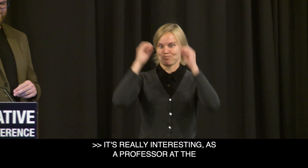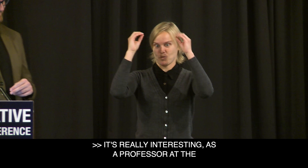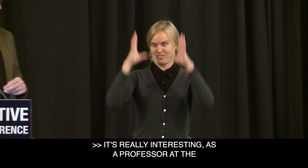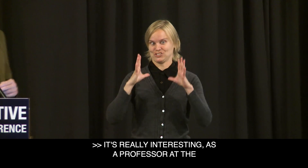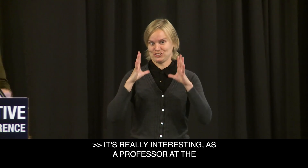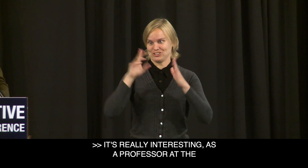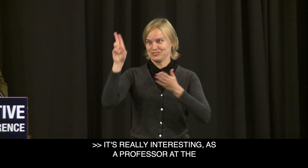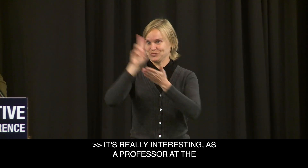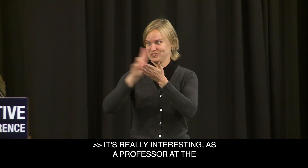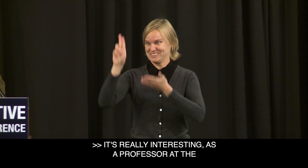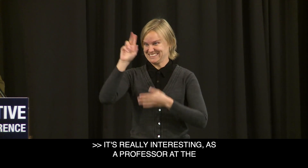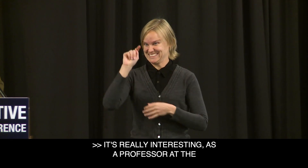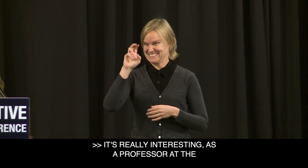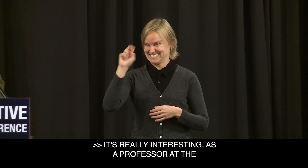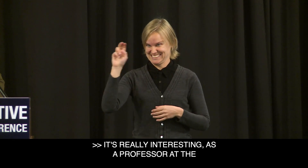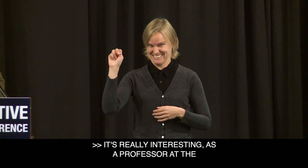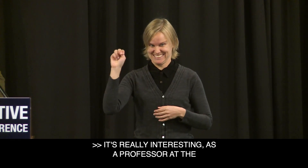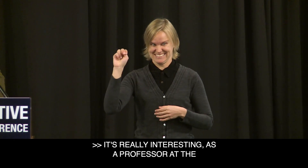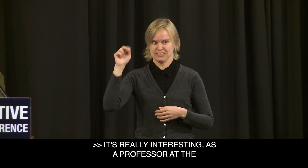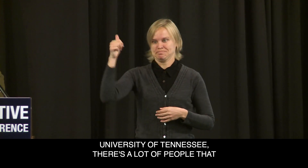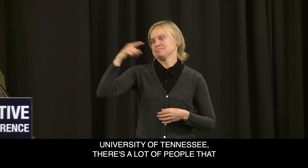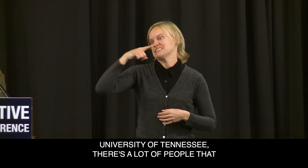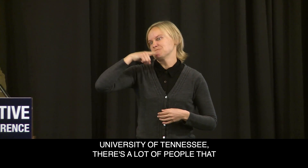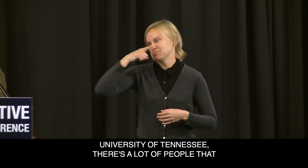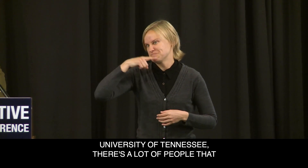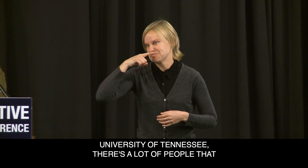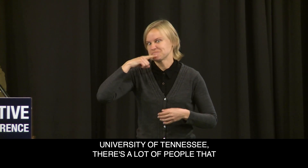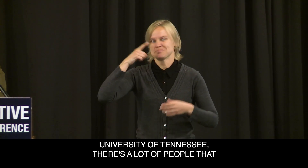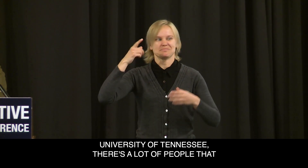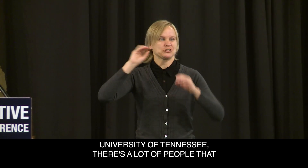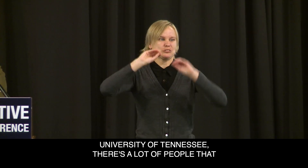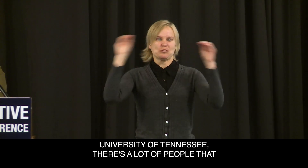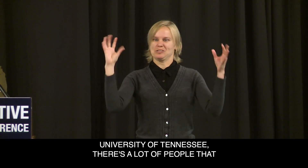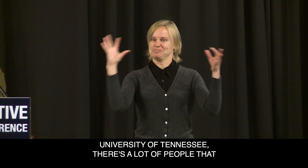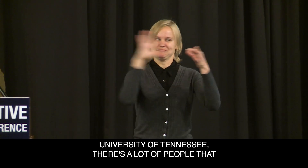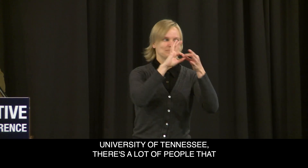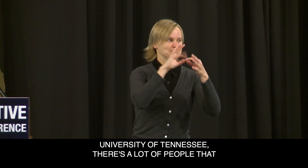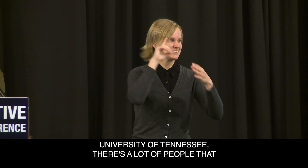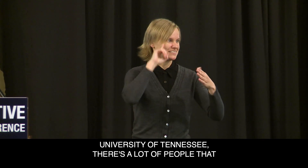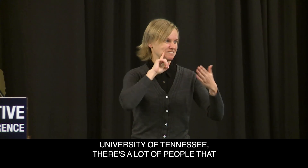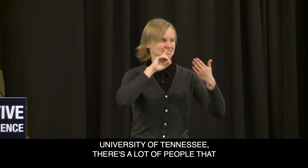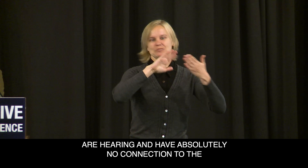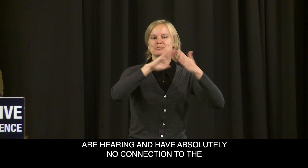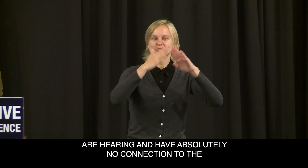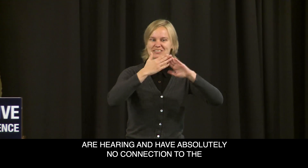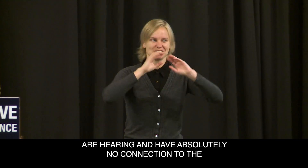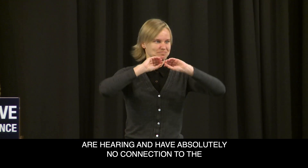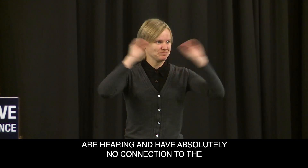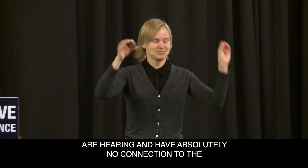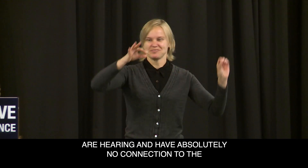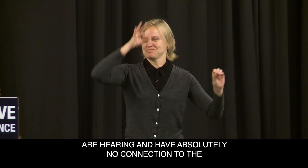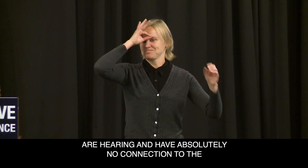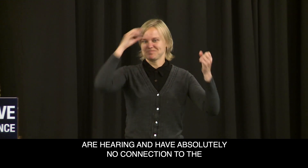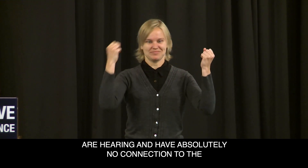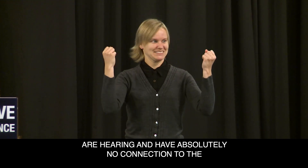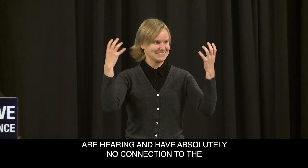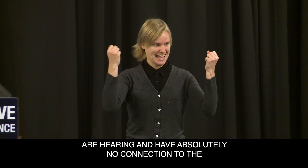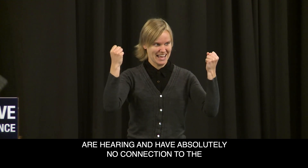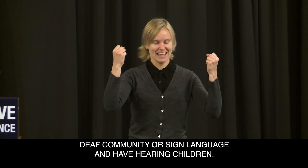It's really interesting. As the professor at the University of Tennessee, there's a lot of people that are hearing and have absolutely no connection to